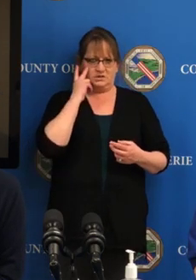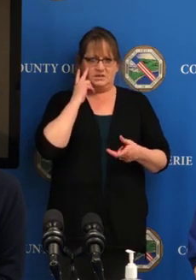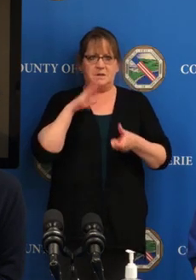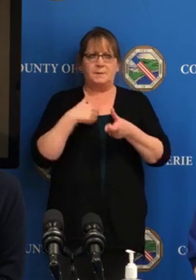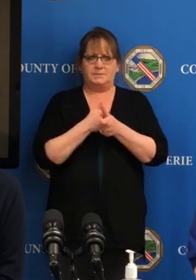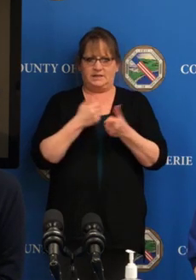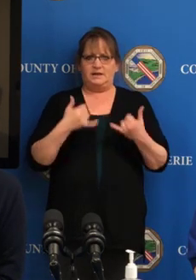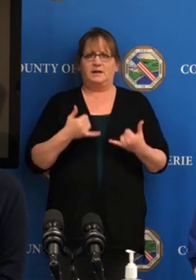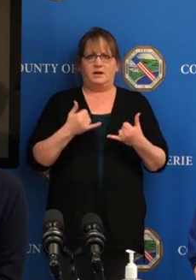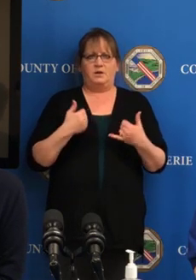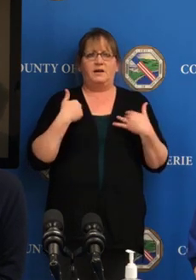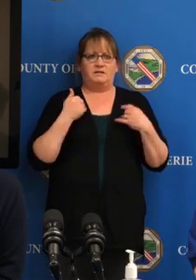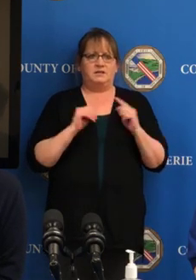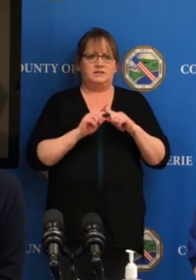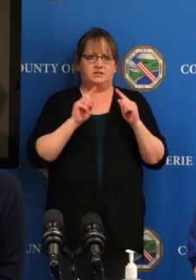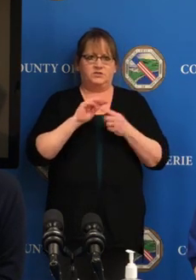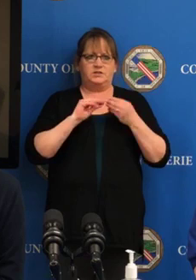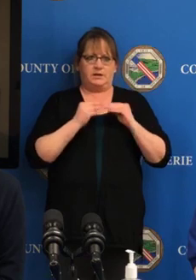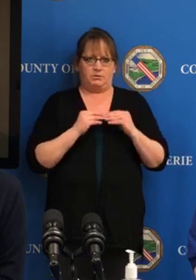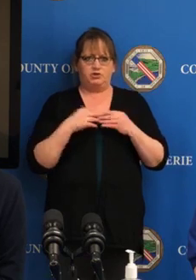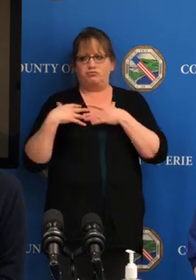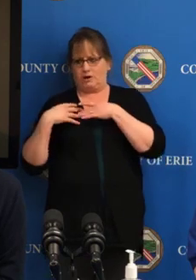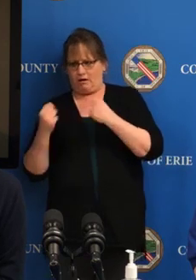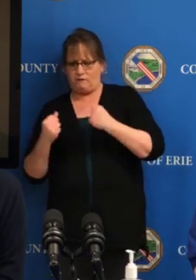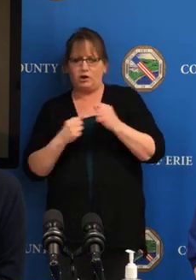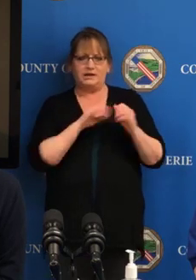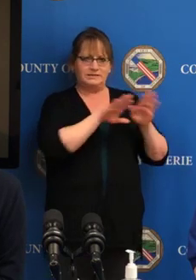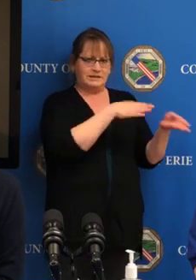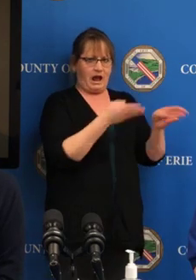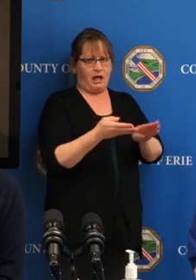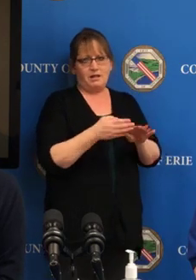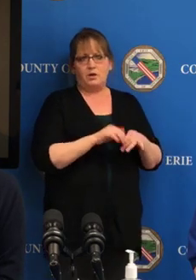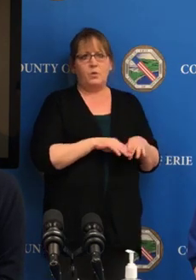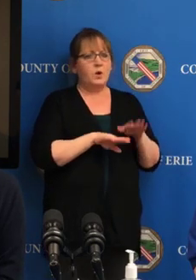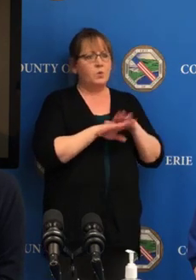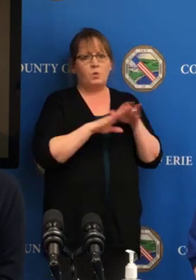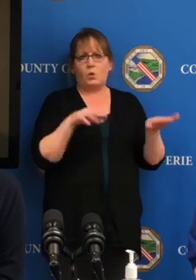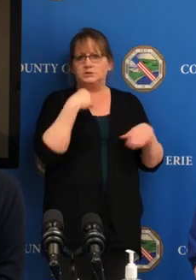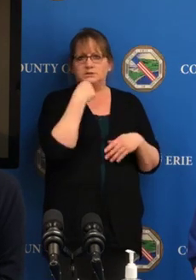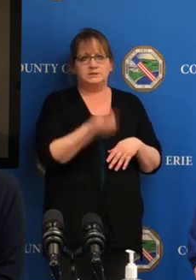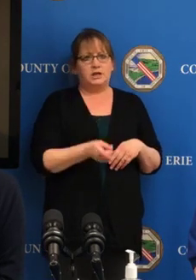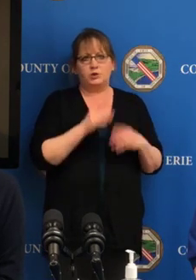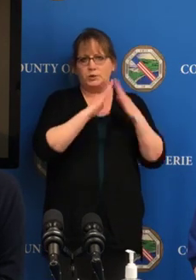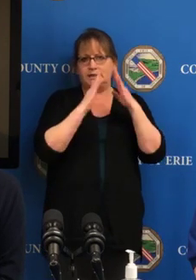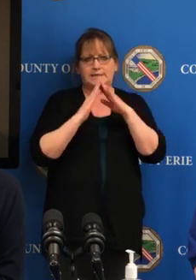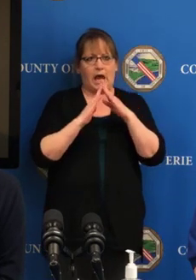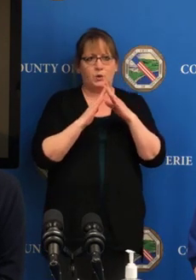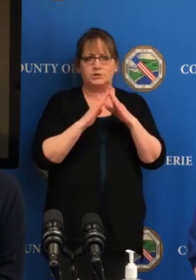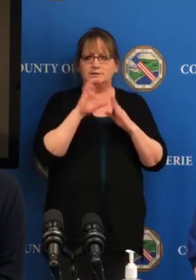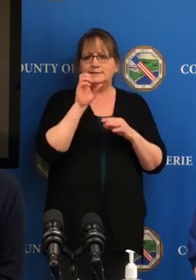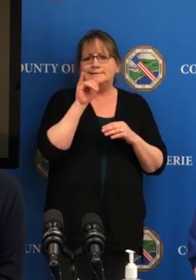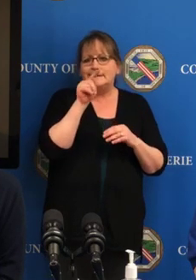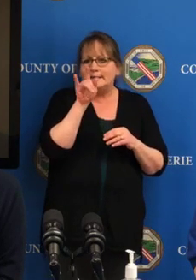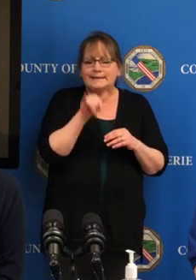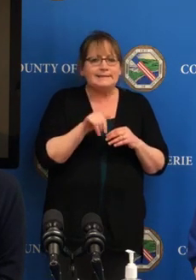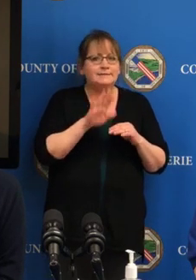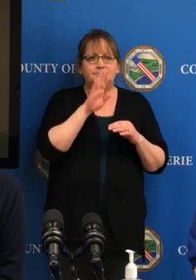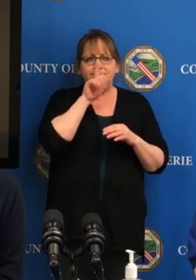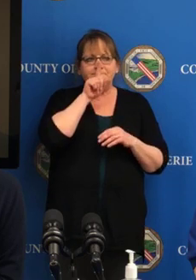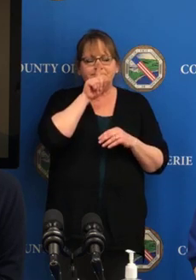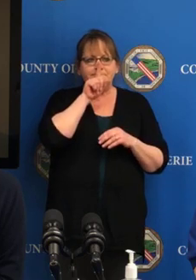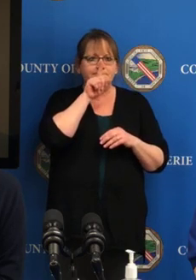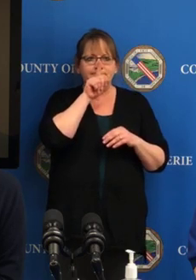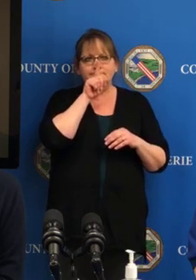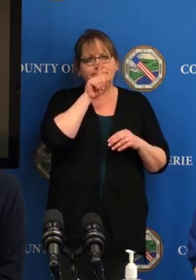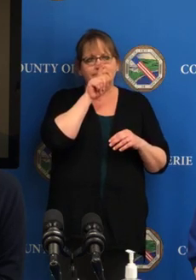now with the information regarding recovered and death. We're not going to identify the towns, and villages, and cities for recovered and death.